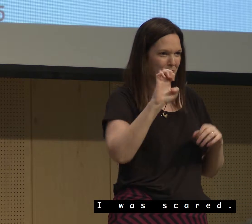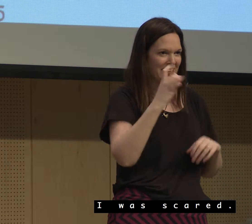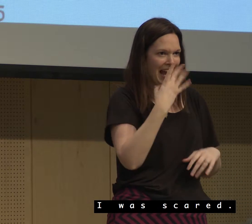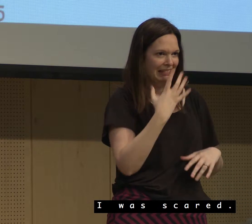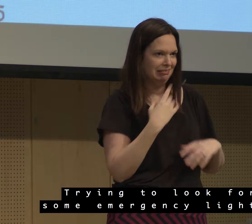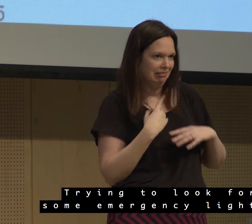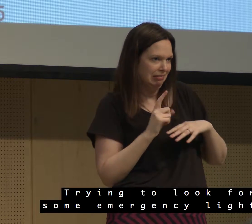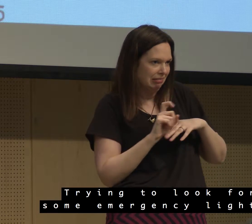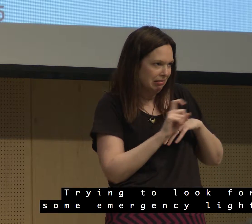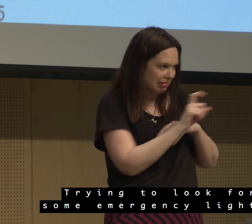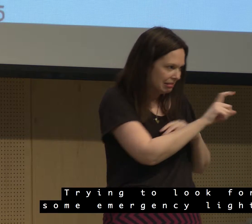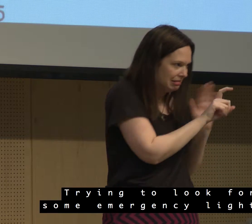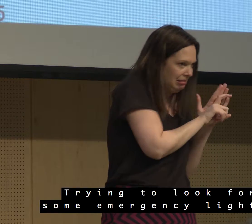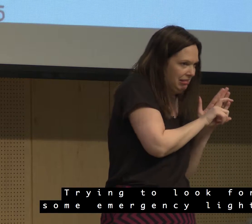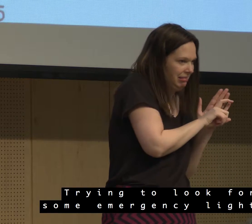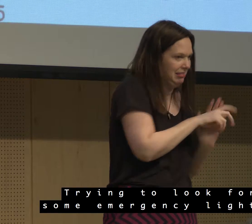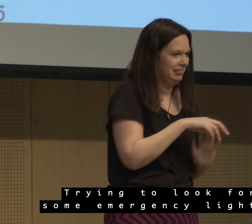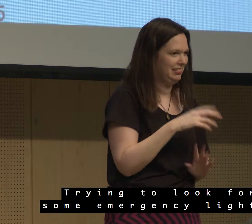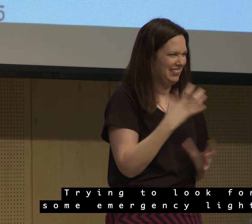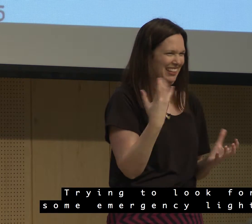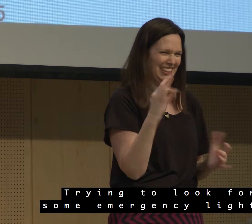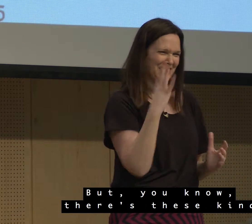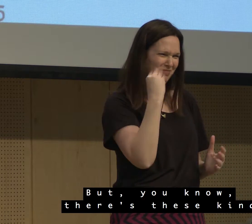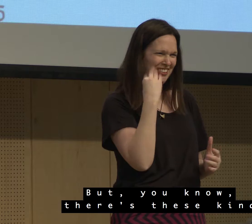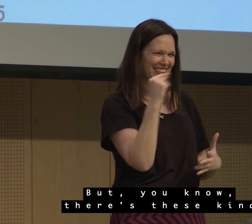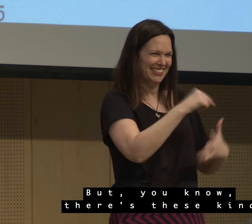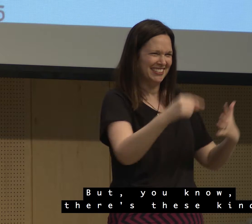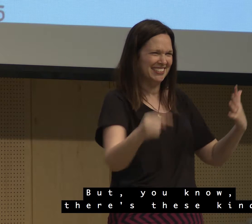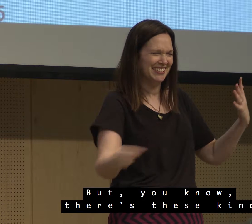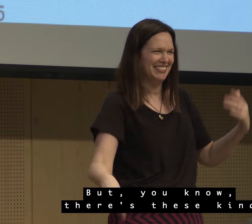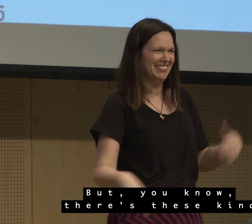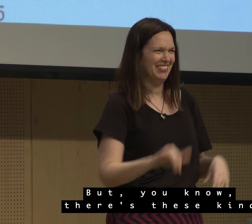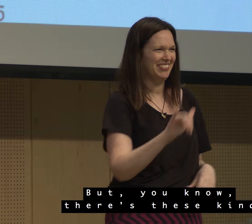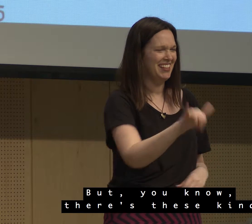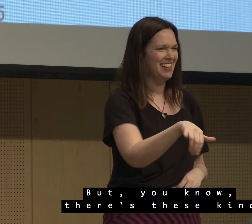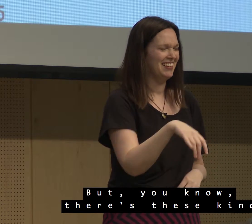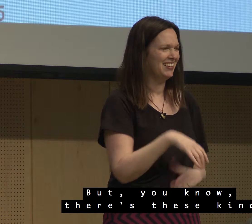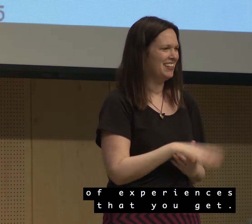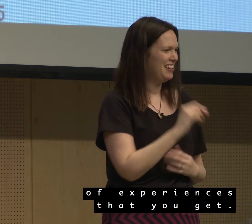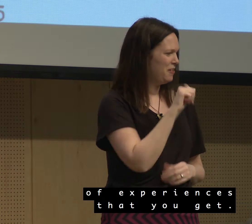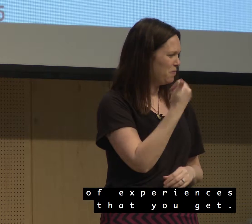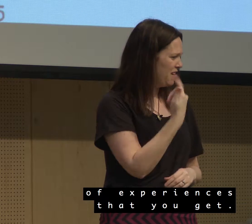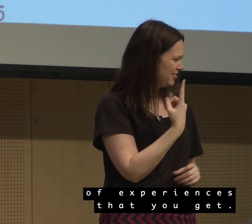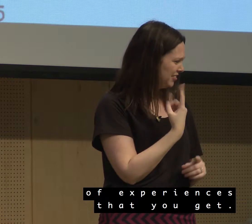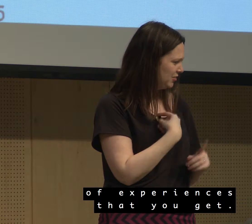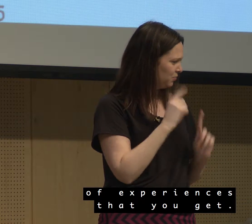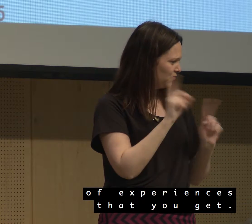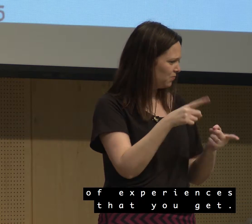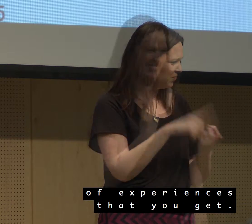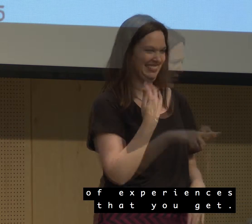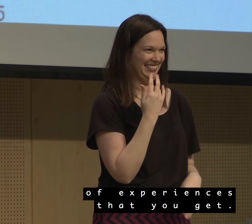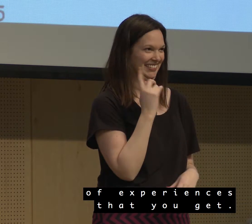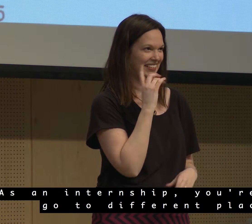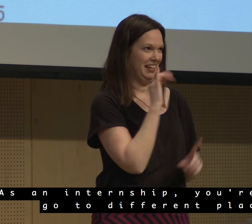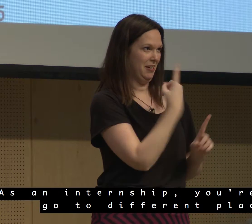scared, trying to look for some emergency lights. But, you know, there's these kinds of experiences that you get. As